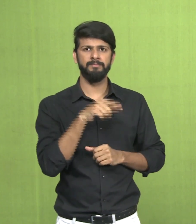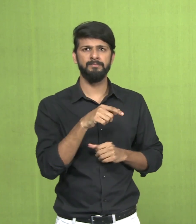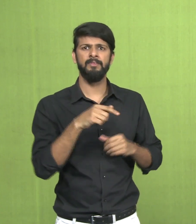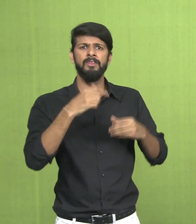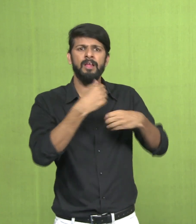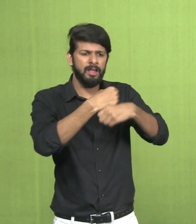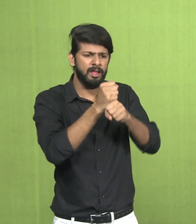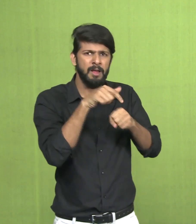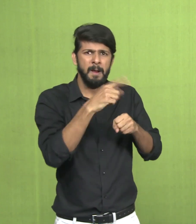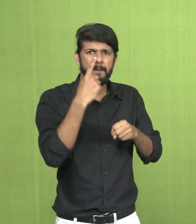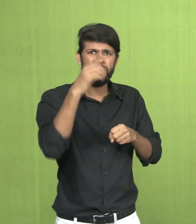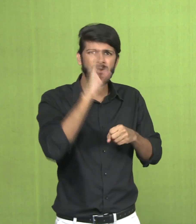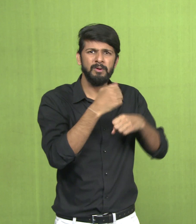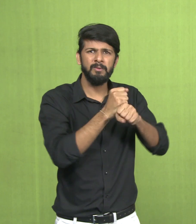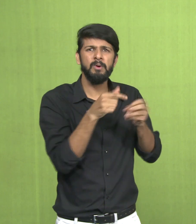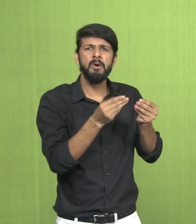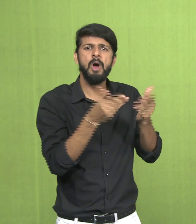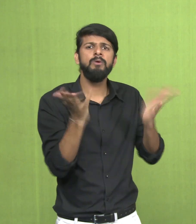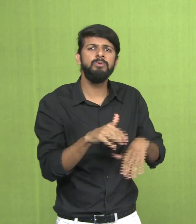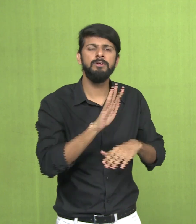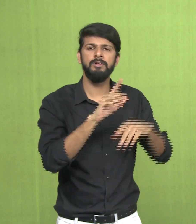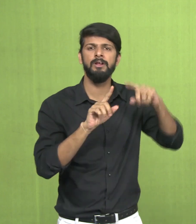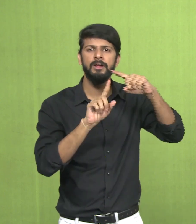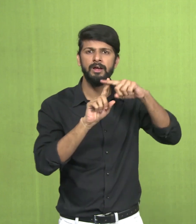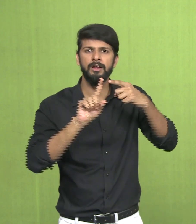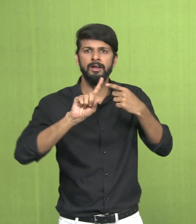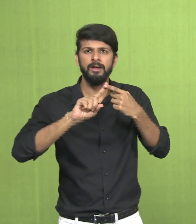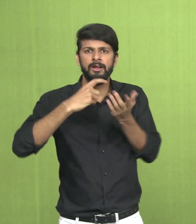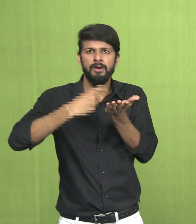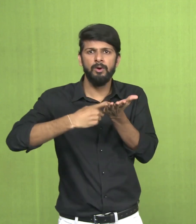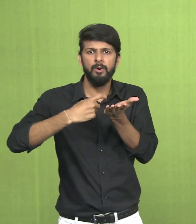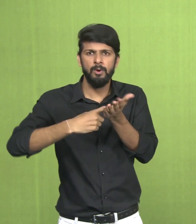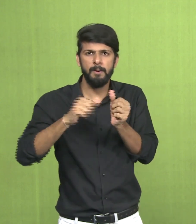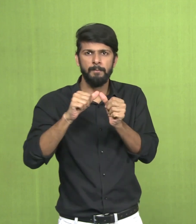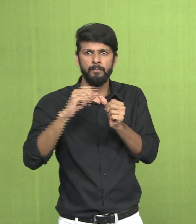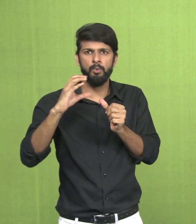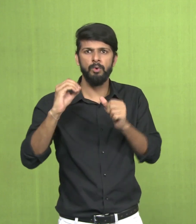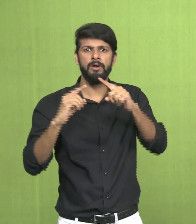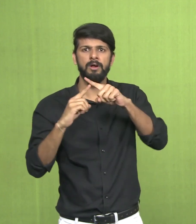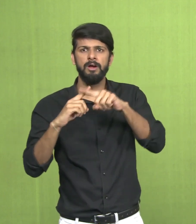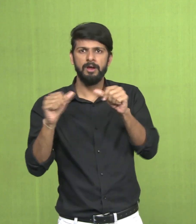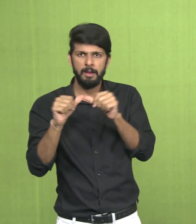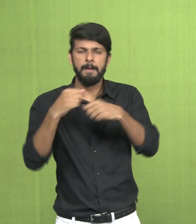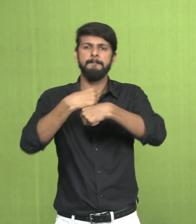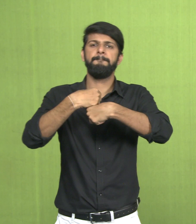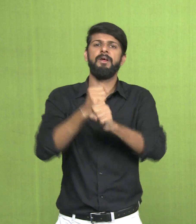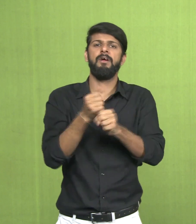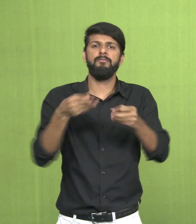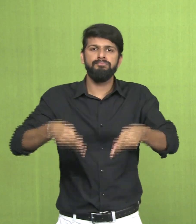Answers. First answer, the mother goddess figurine is made by the terracotta